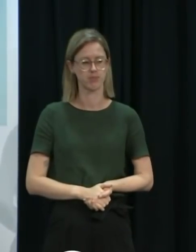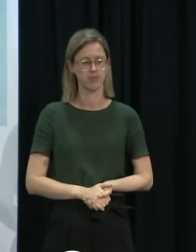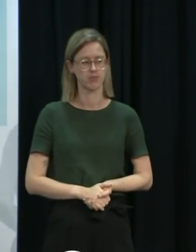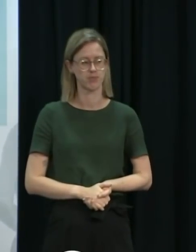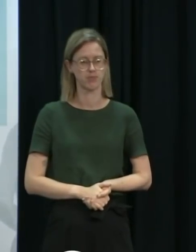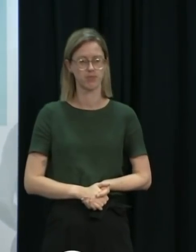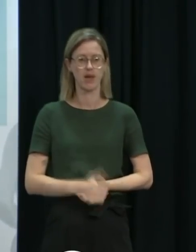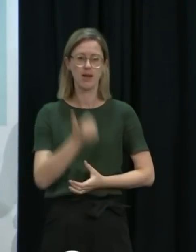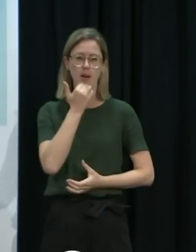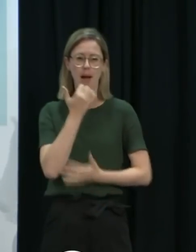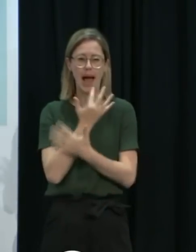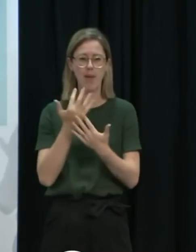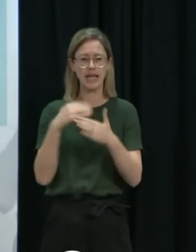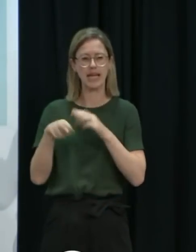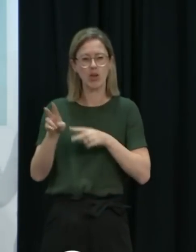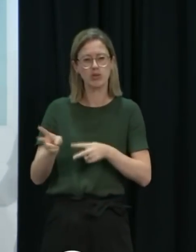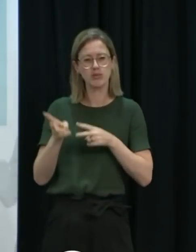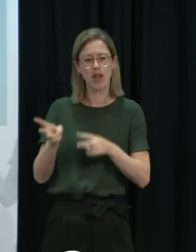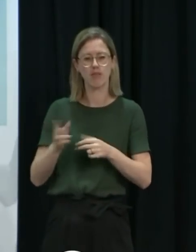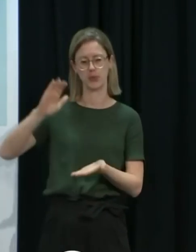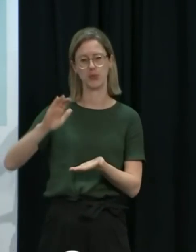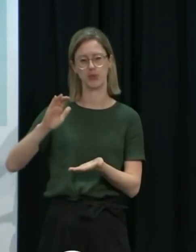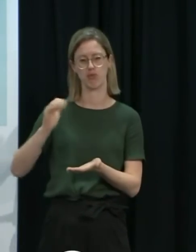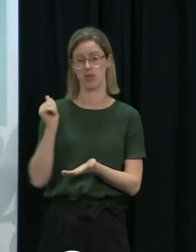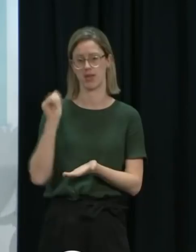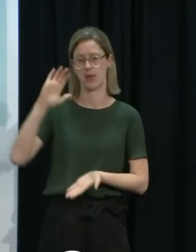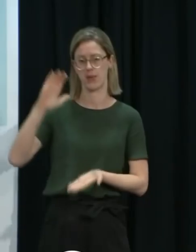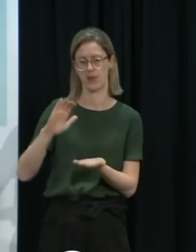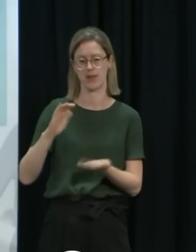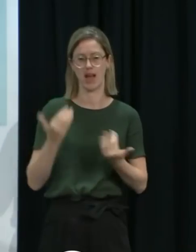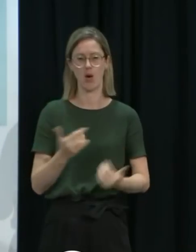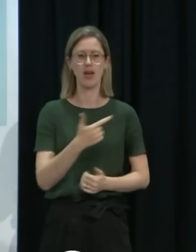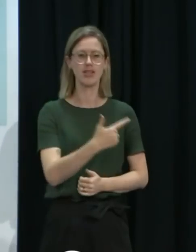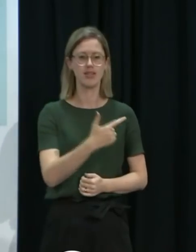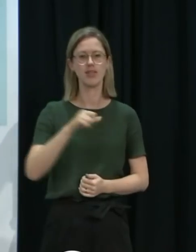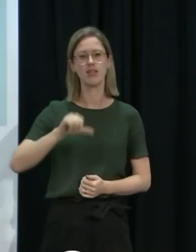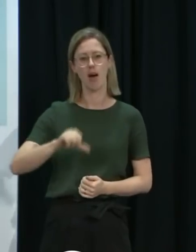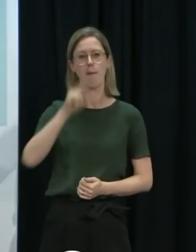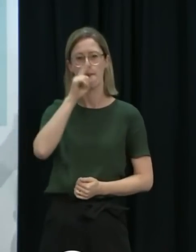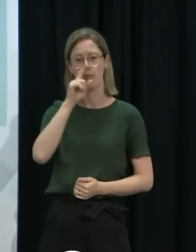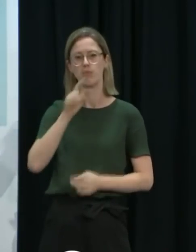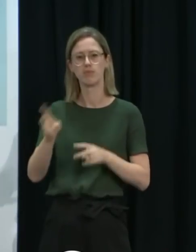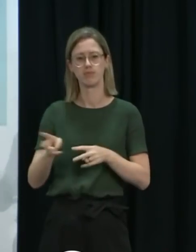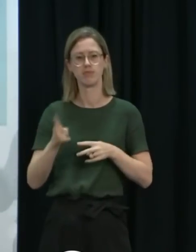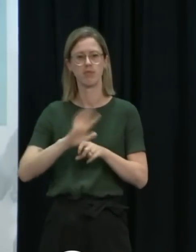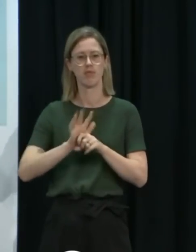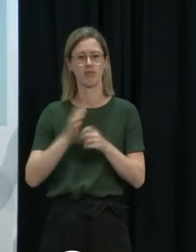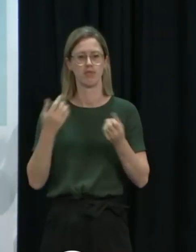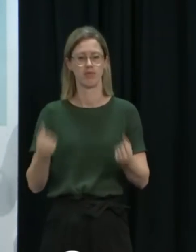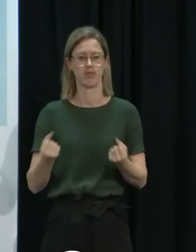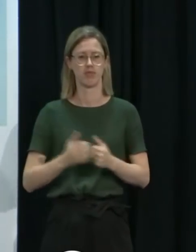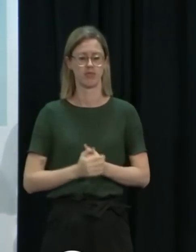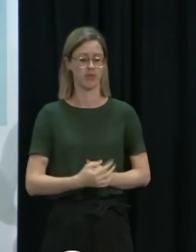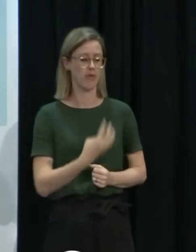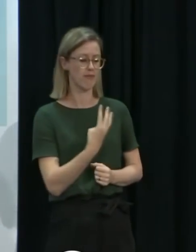With regards to hospitalisations, there's been a decrease. We have 79 people in hospital with COVID-19, including 4